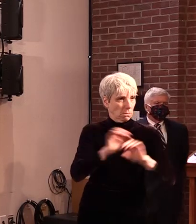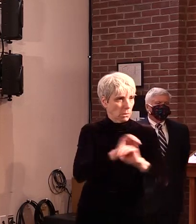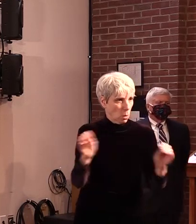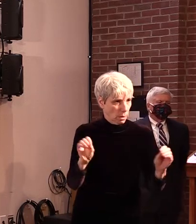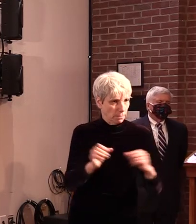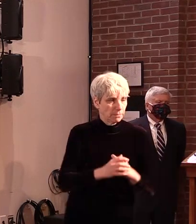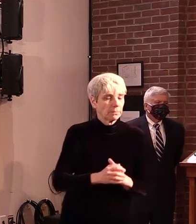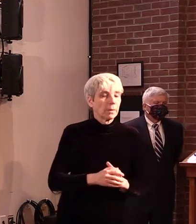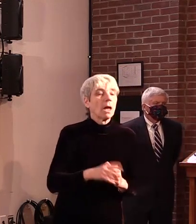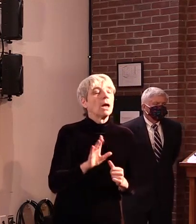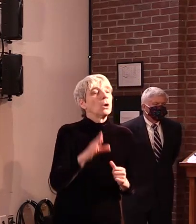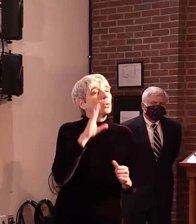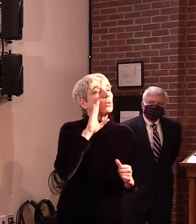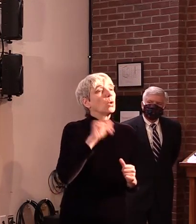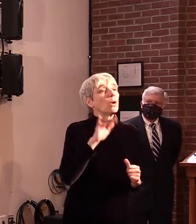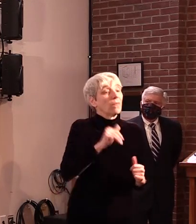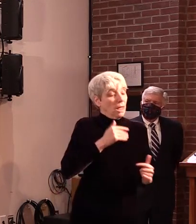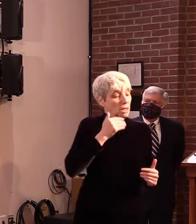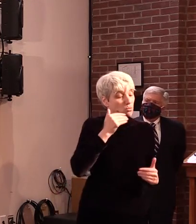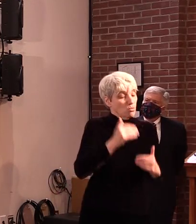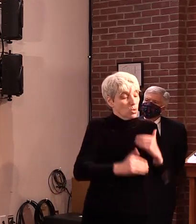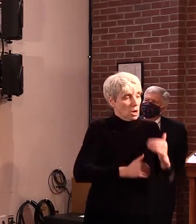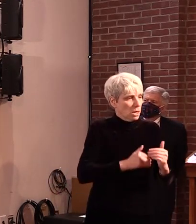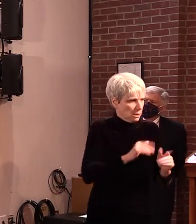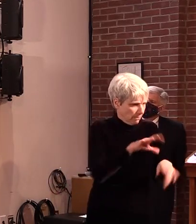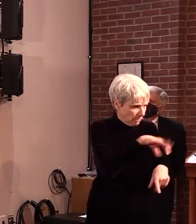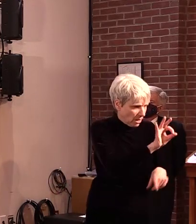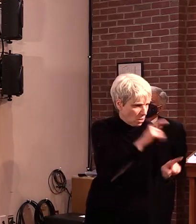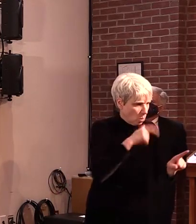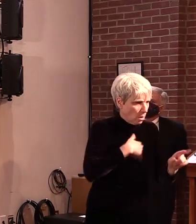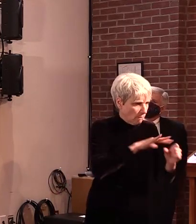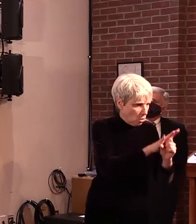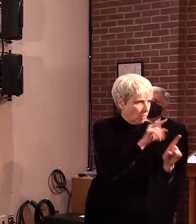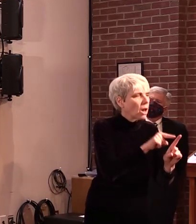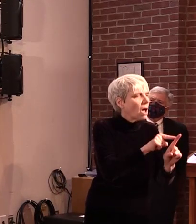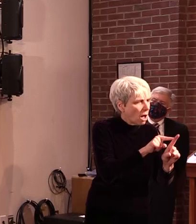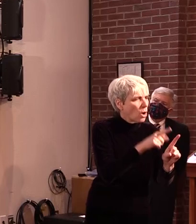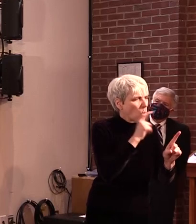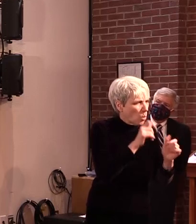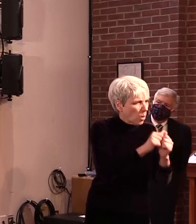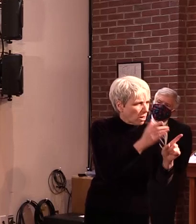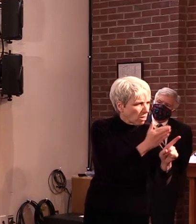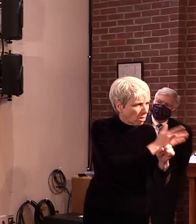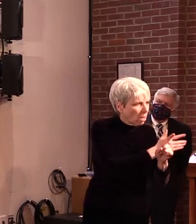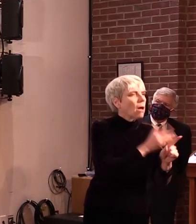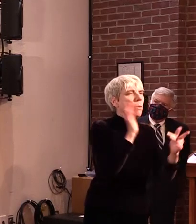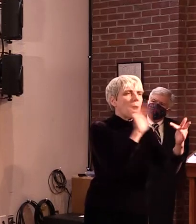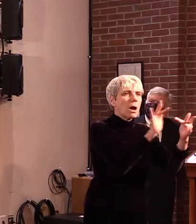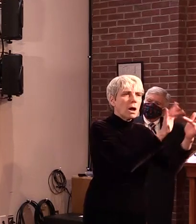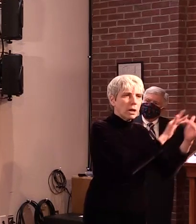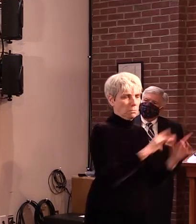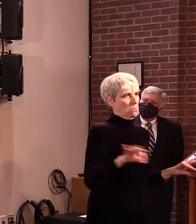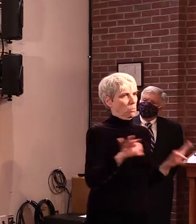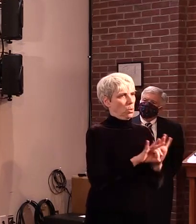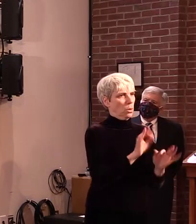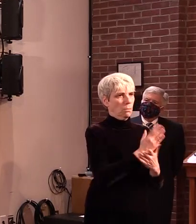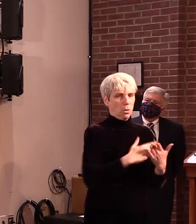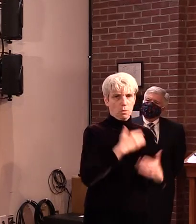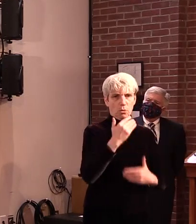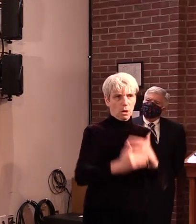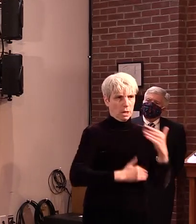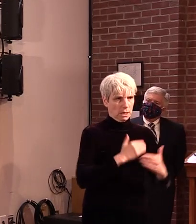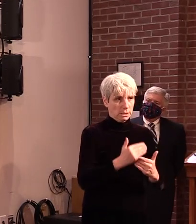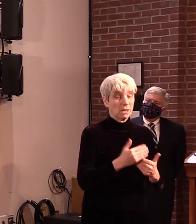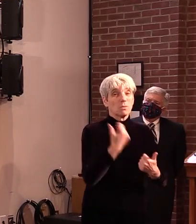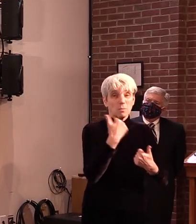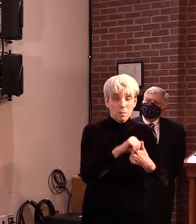protecting Vermonters and containing the spread of the virus. And I again ask all Vermonters, if they get